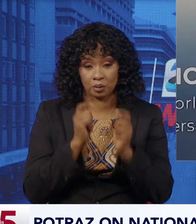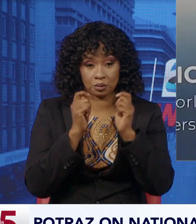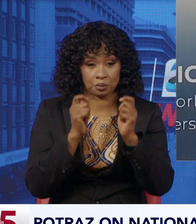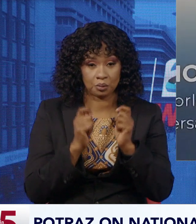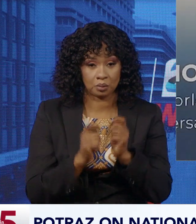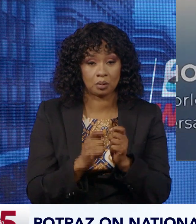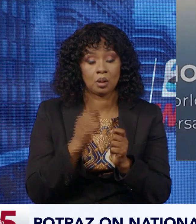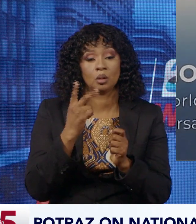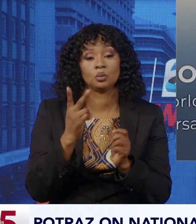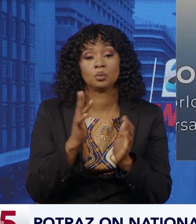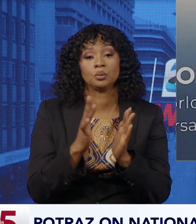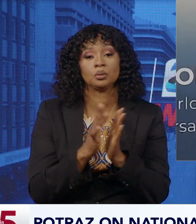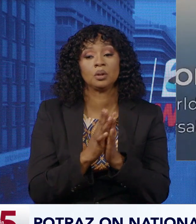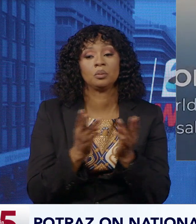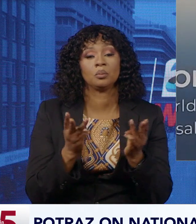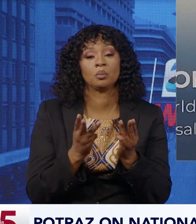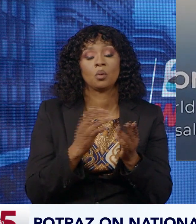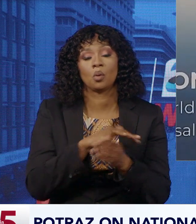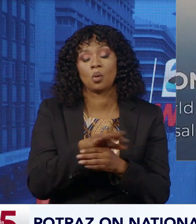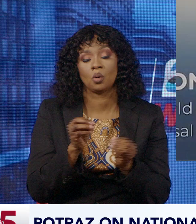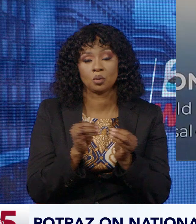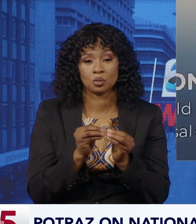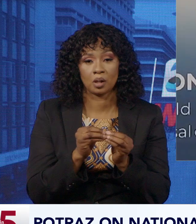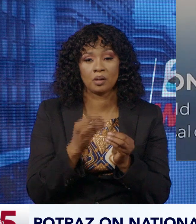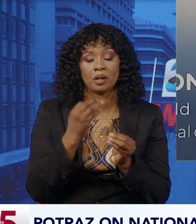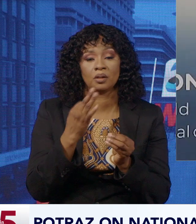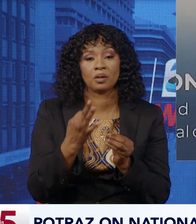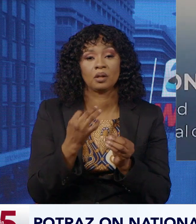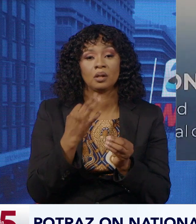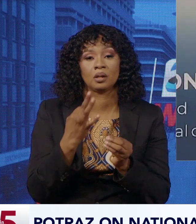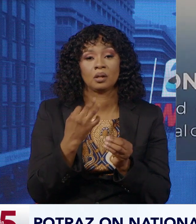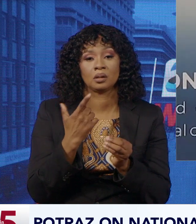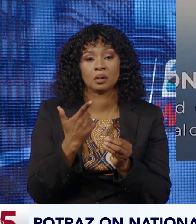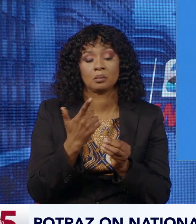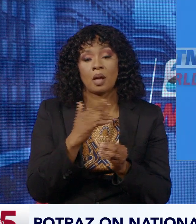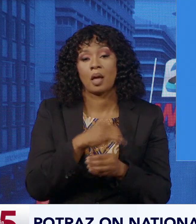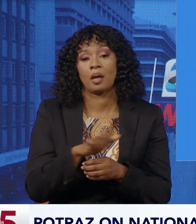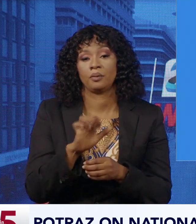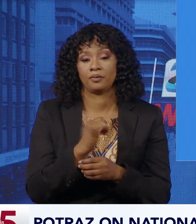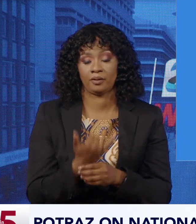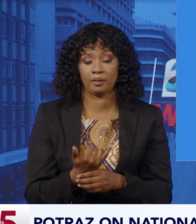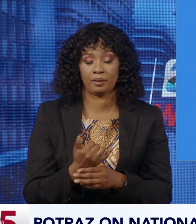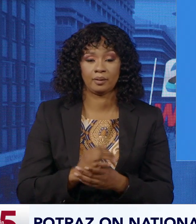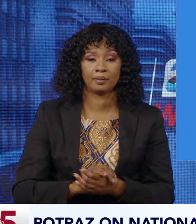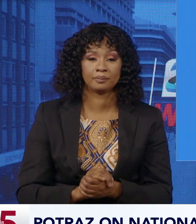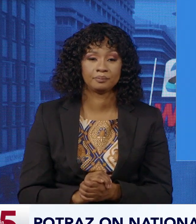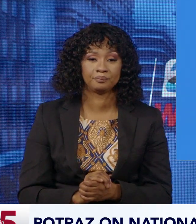And this should bring the total to 337 by the end of this year.